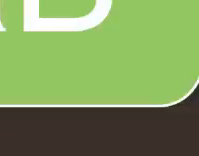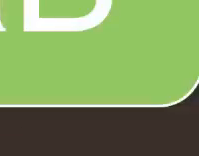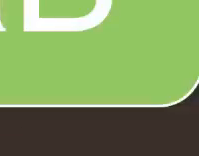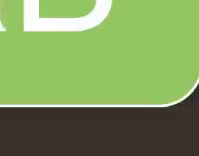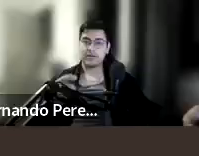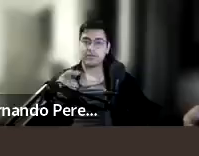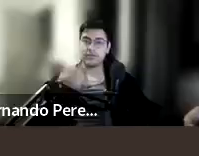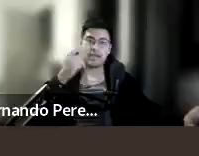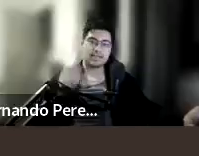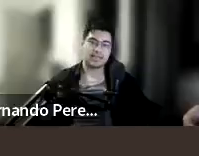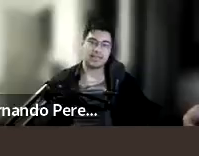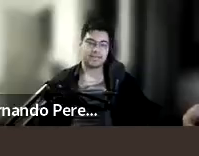What about you, Alexa?